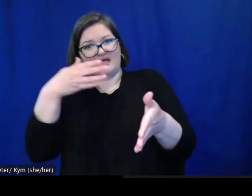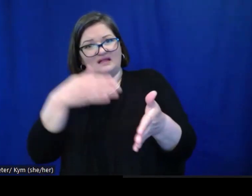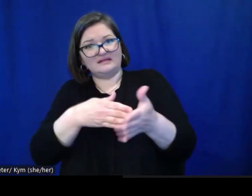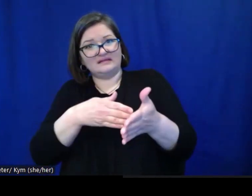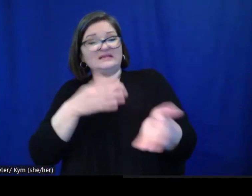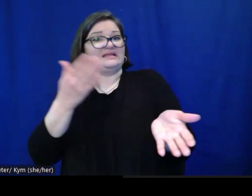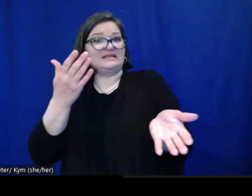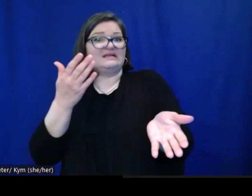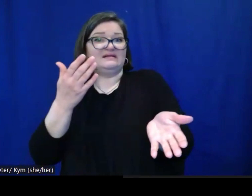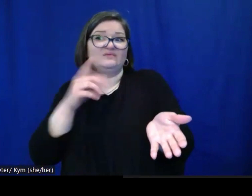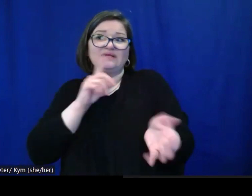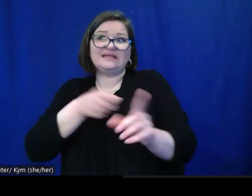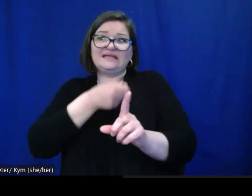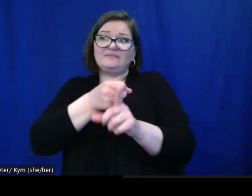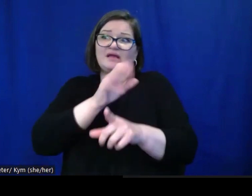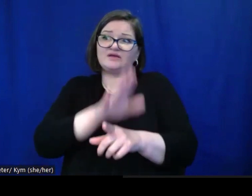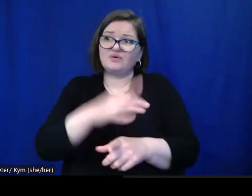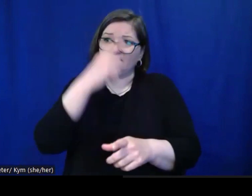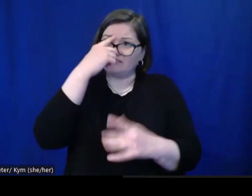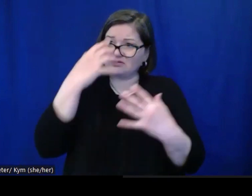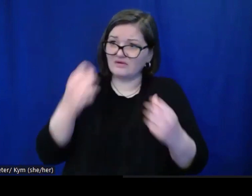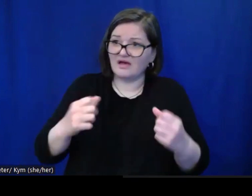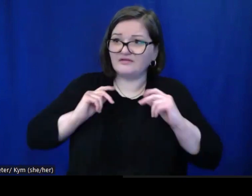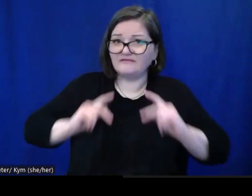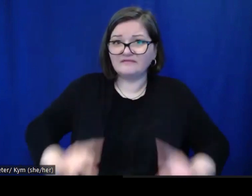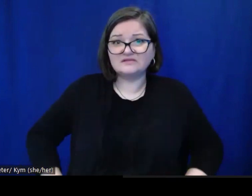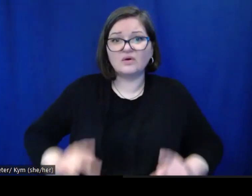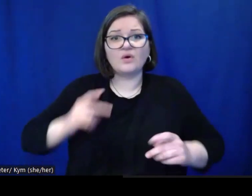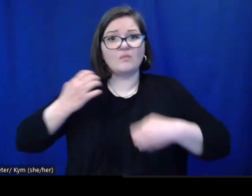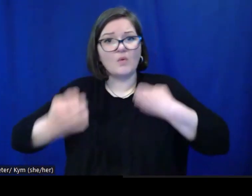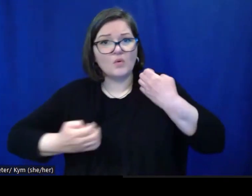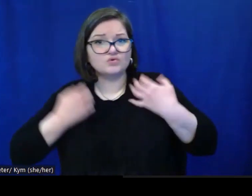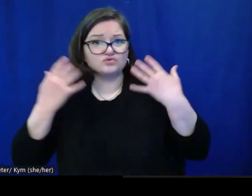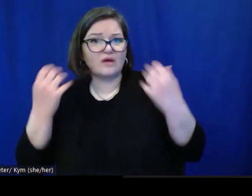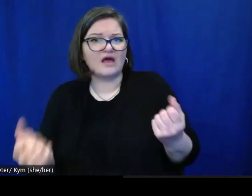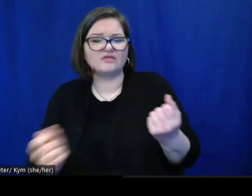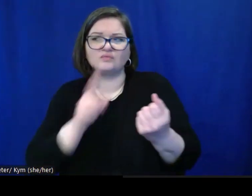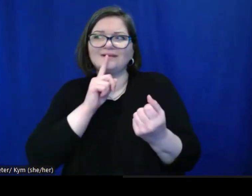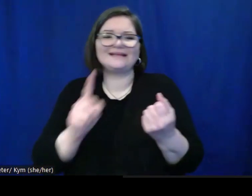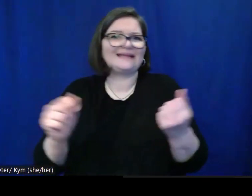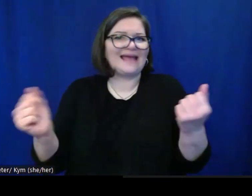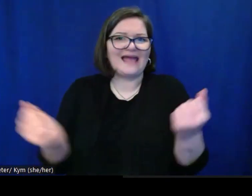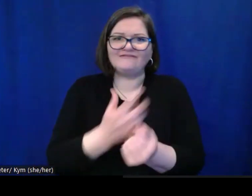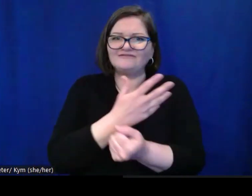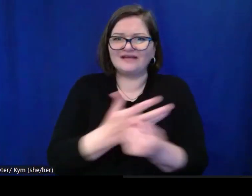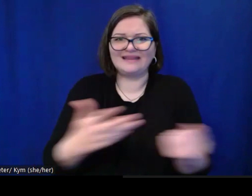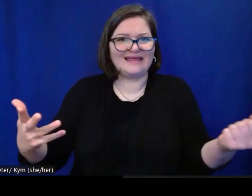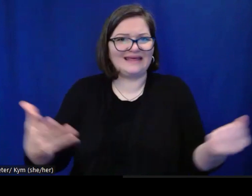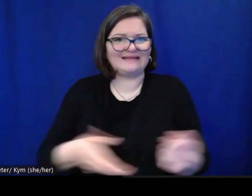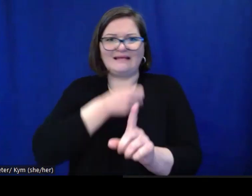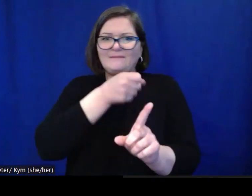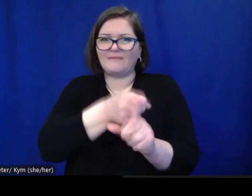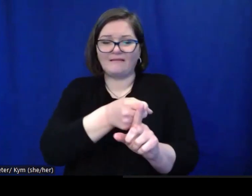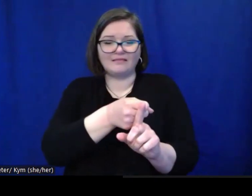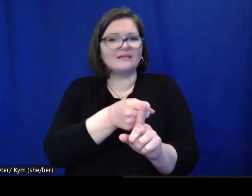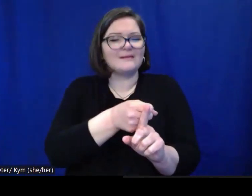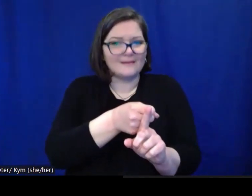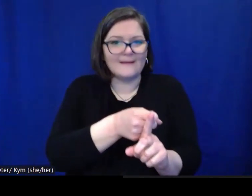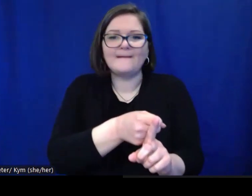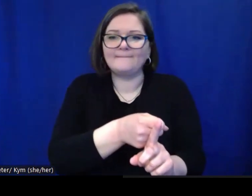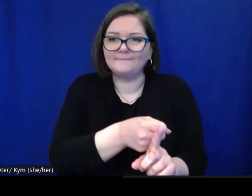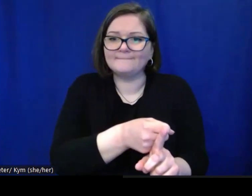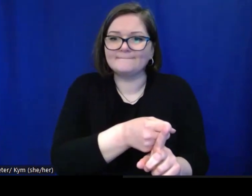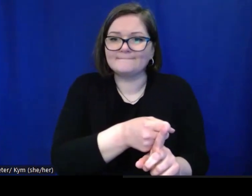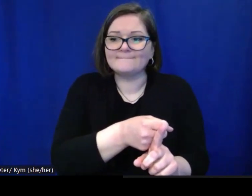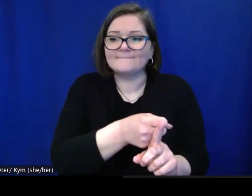health, your emotional health, your physical health. It affects everything. And as the two